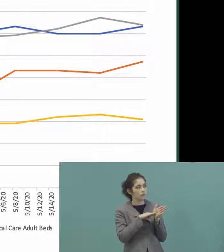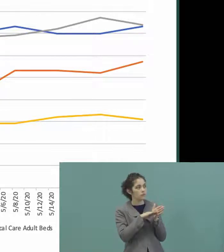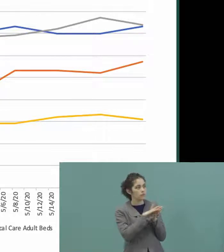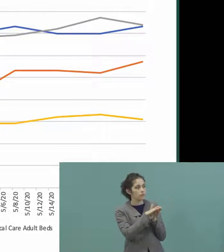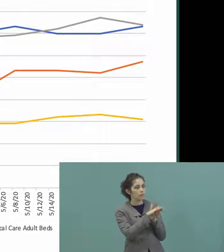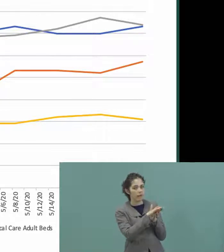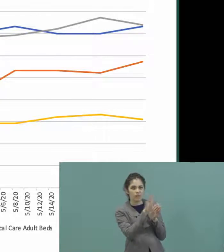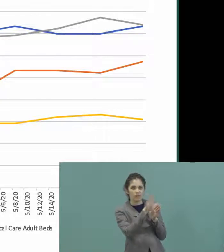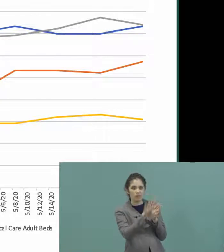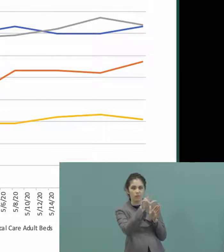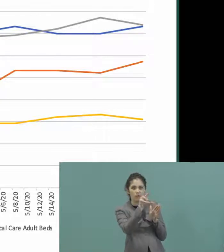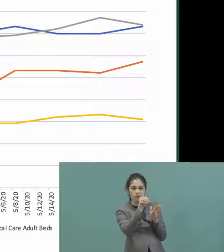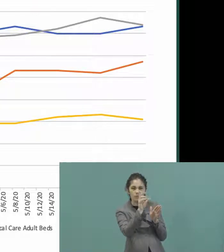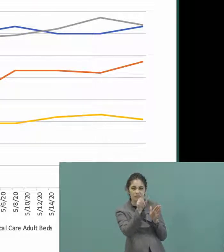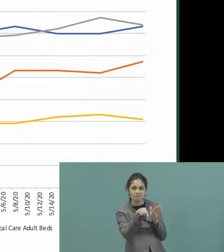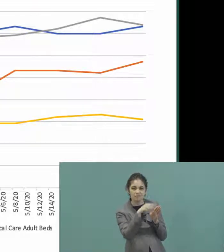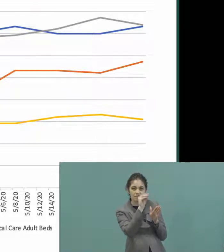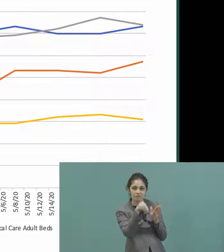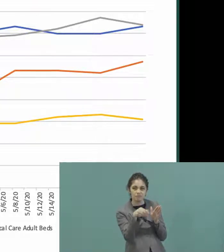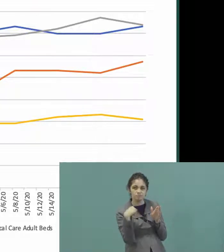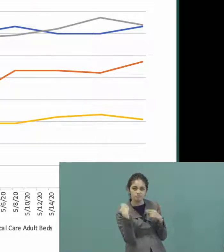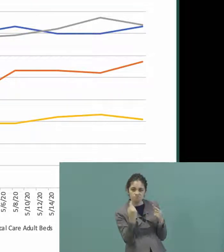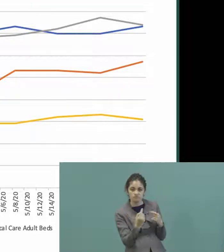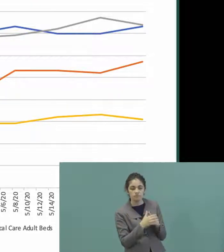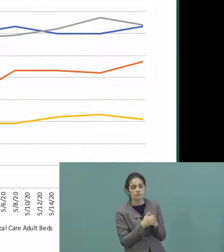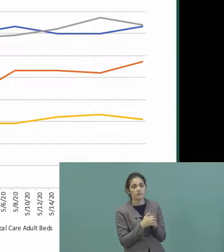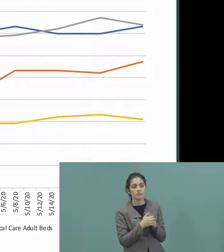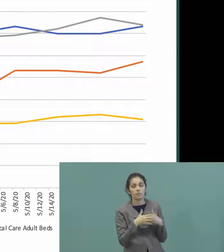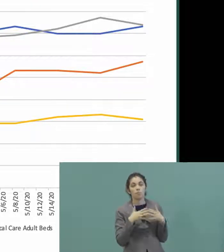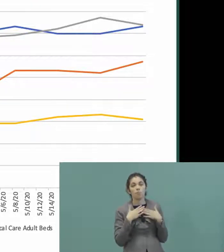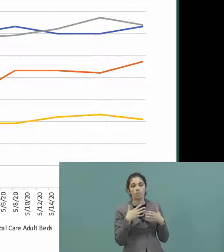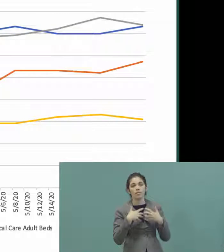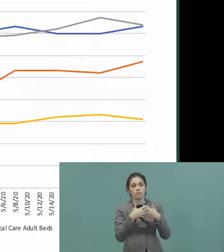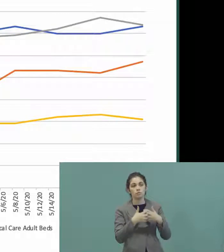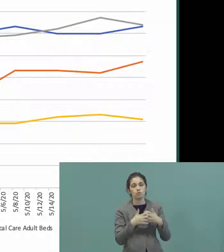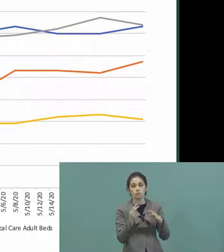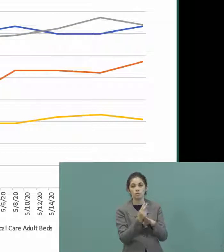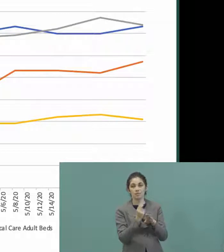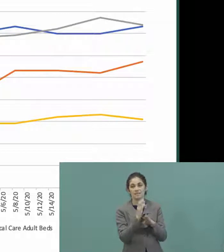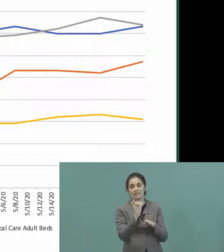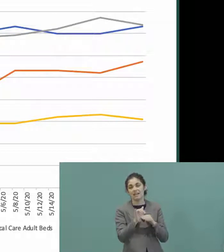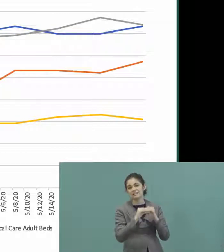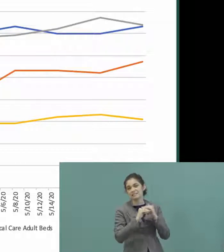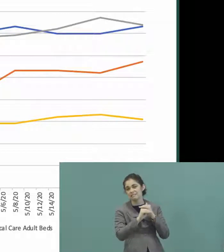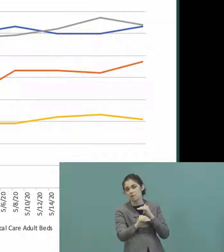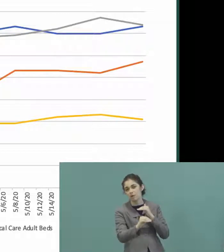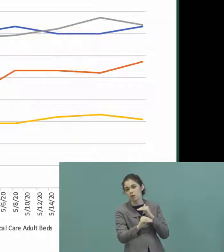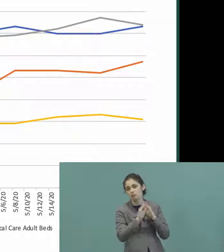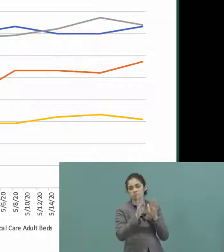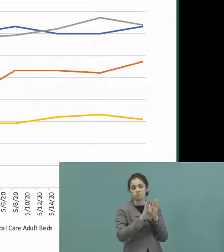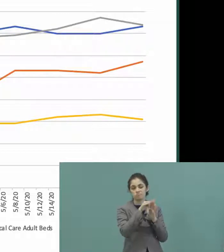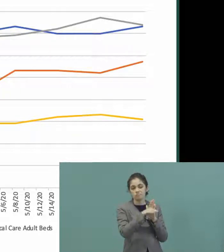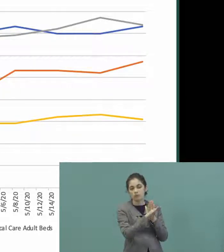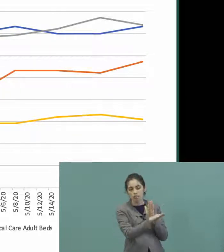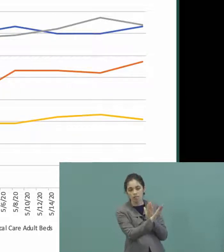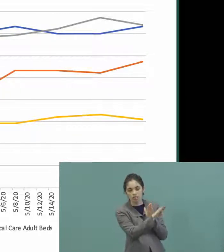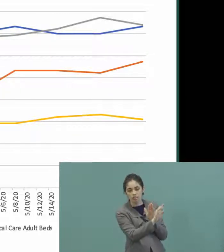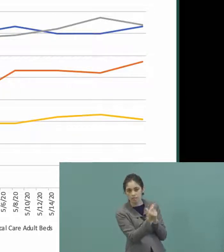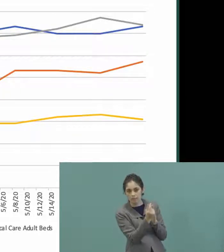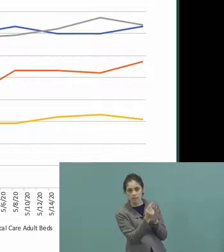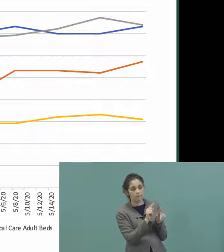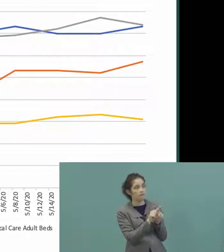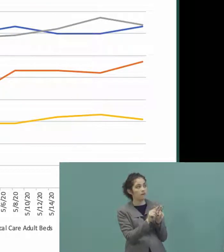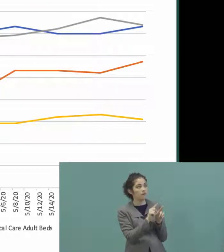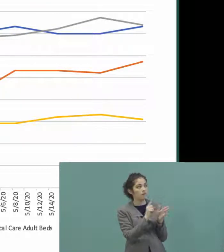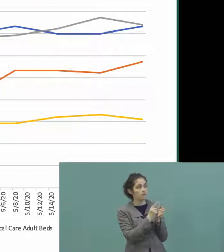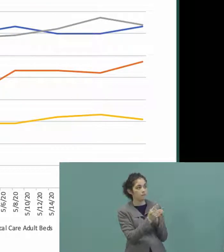around 30% since then. And the number of ventilators available is pretty stable. It bounces around a tiny bit